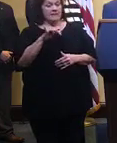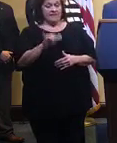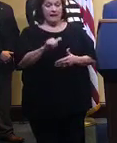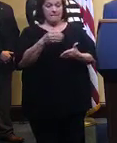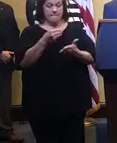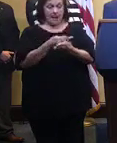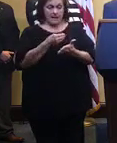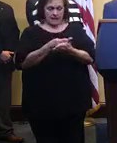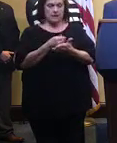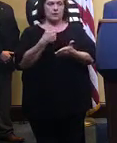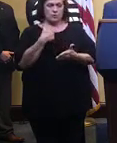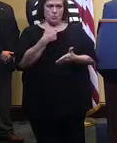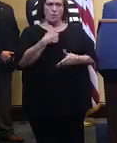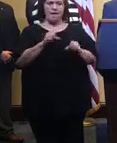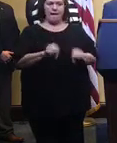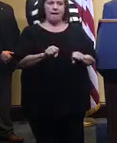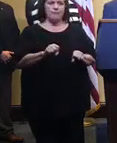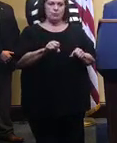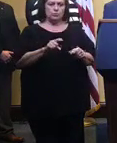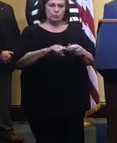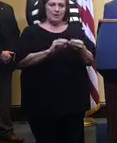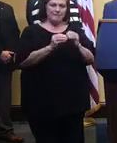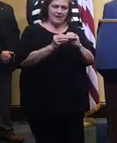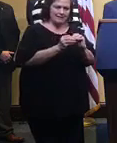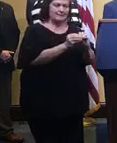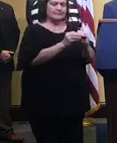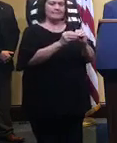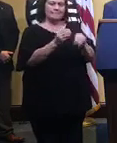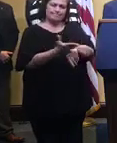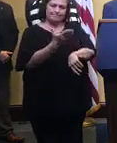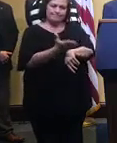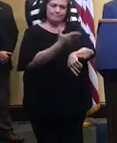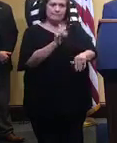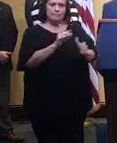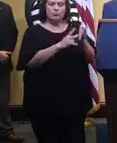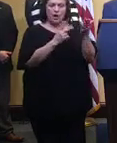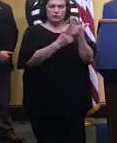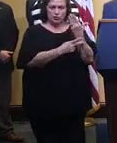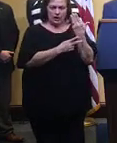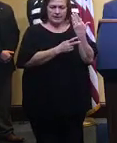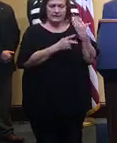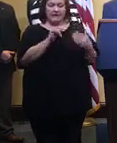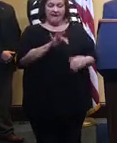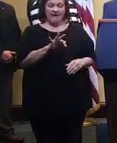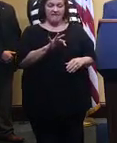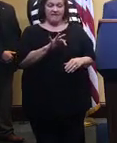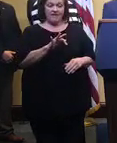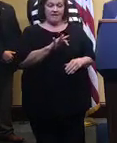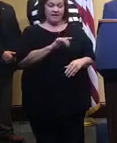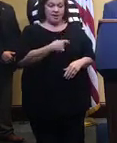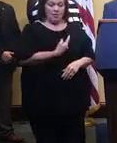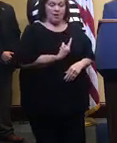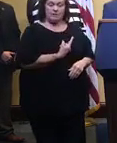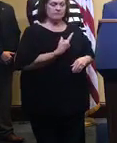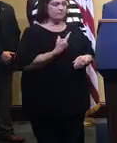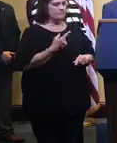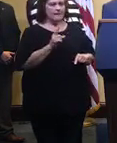debt, and it's allowing us to focus on continuing our mission of diverting